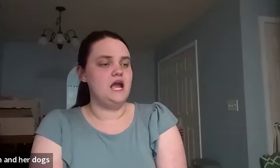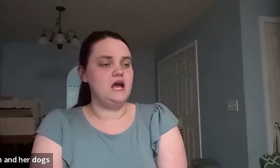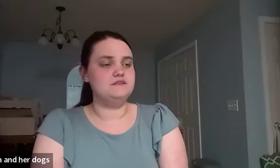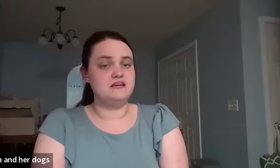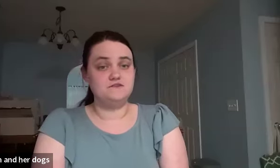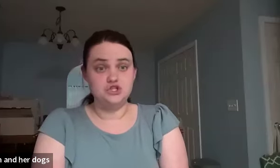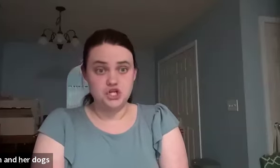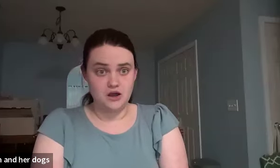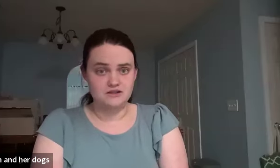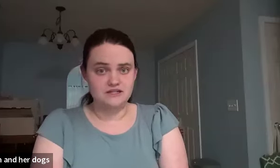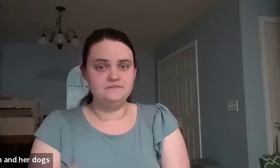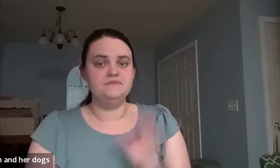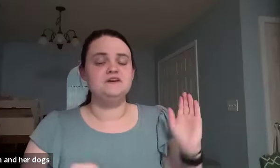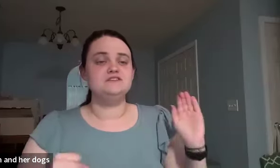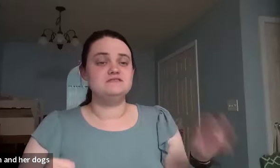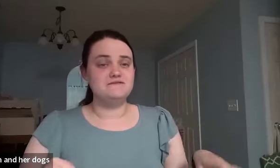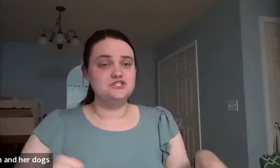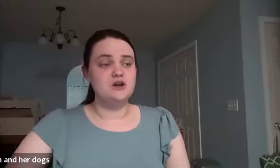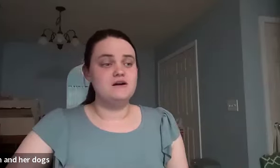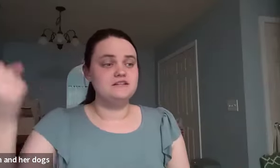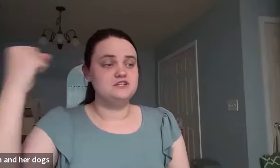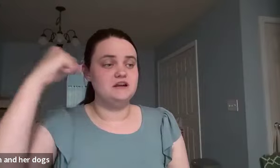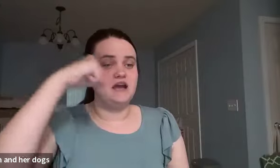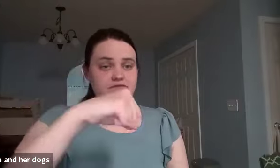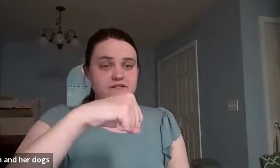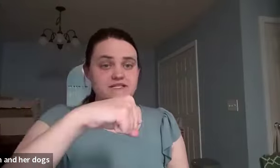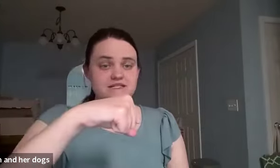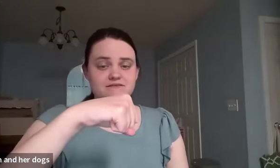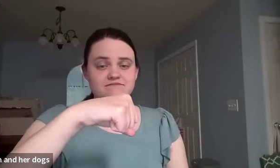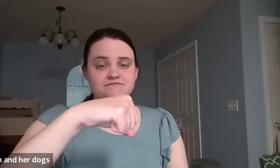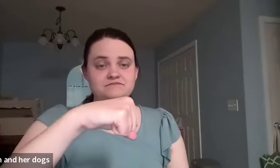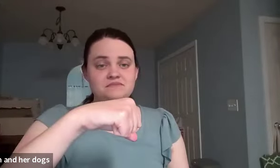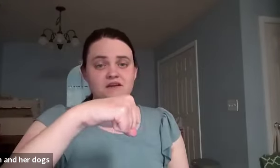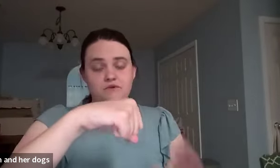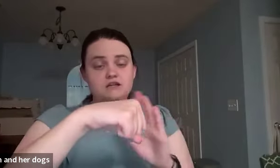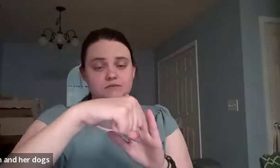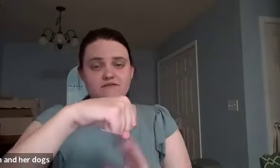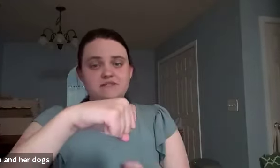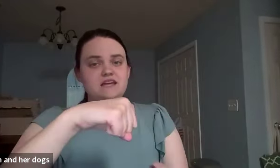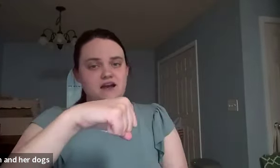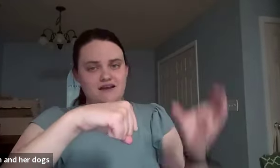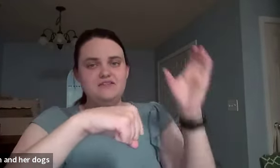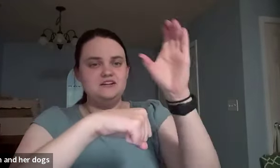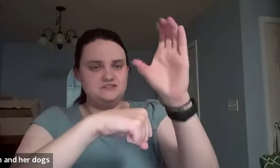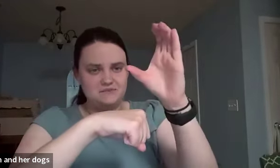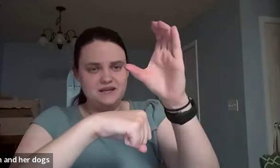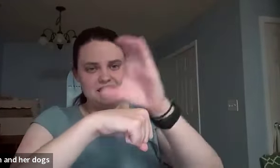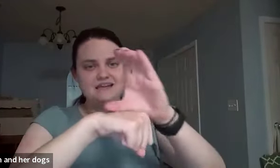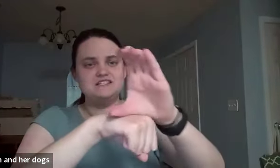to have the sign for chocolate. So the sign for chocolate is you're going to have a fist, non-dominant fist, yeah. And then your dominant hand is going